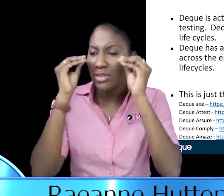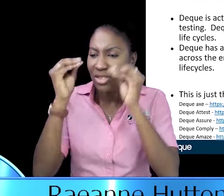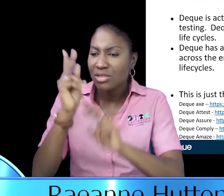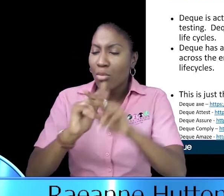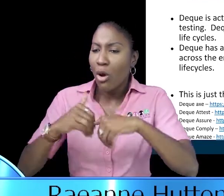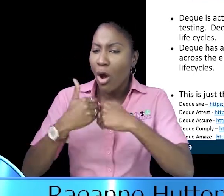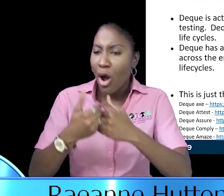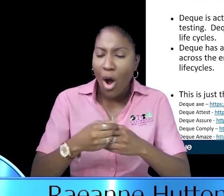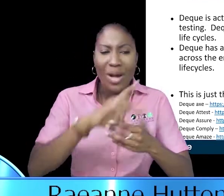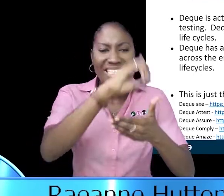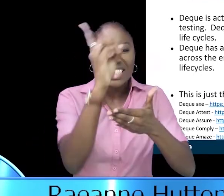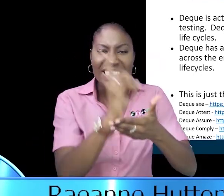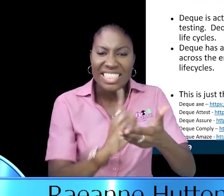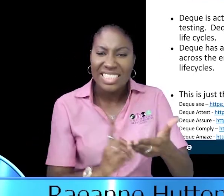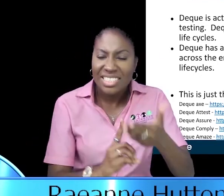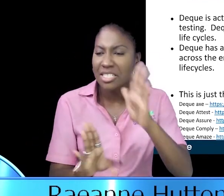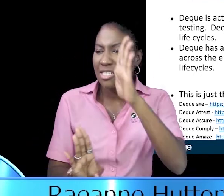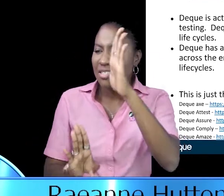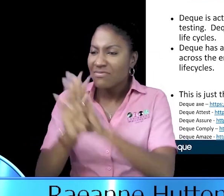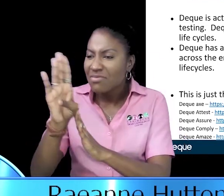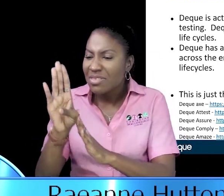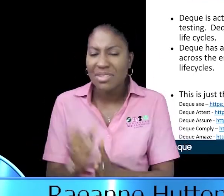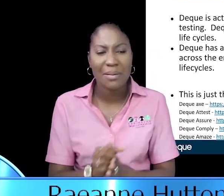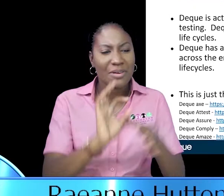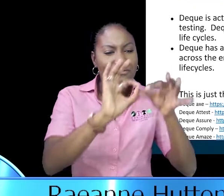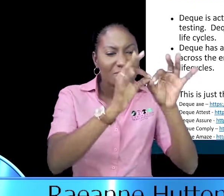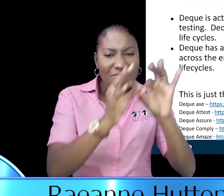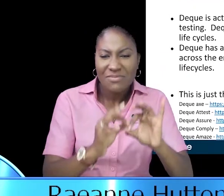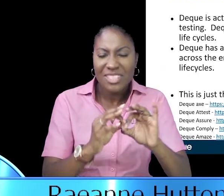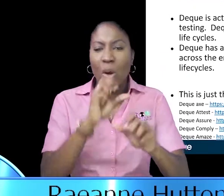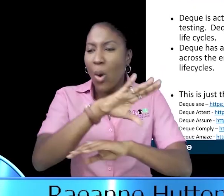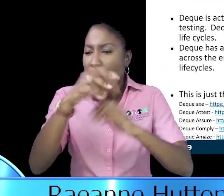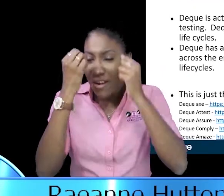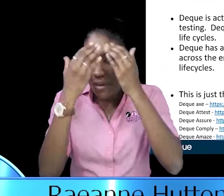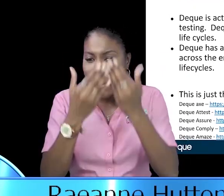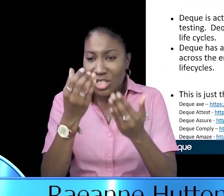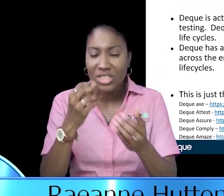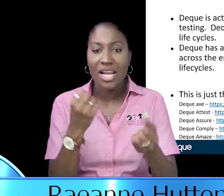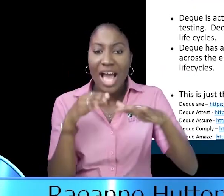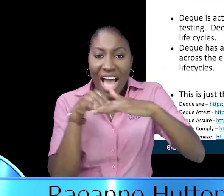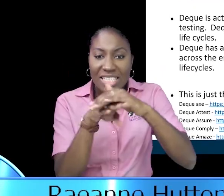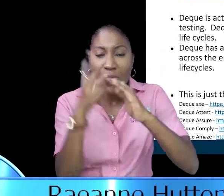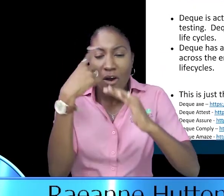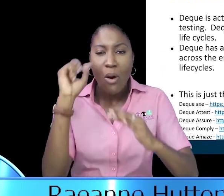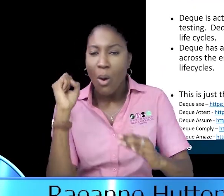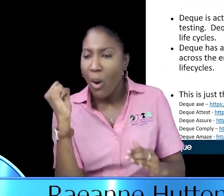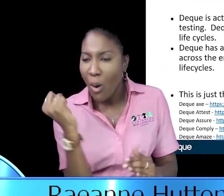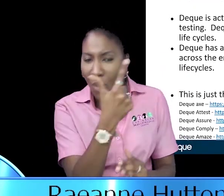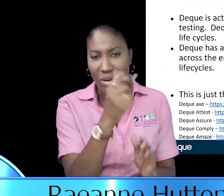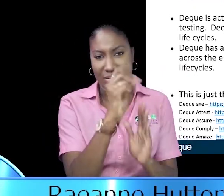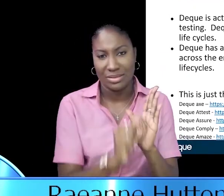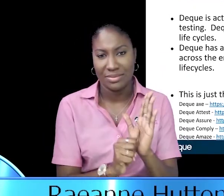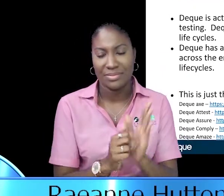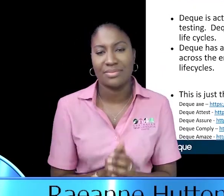into our products. And our products are designed to help people at all stages of